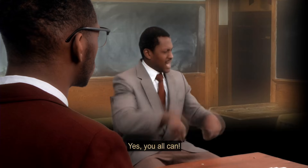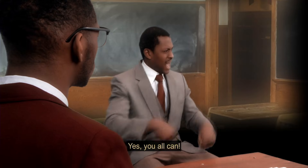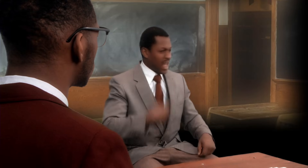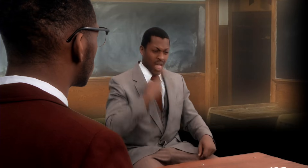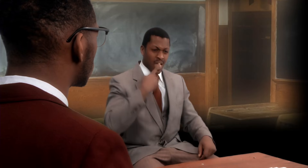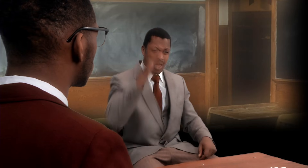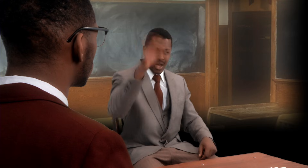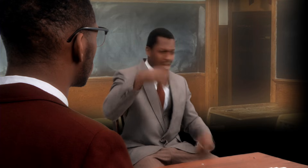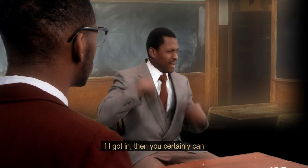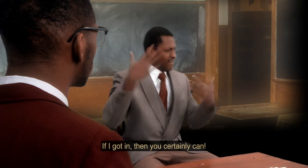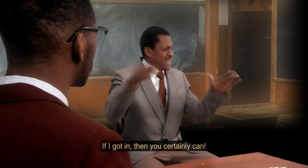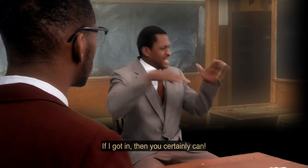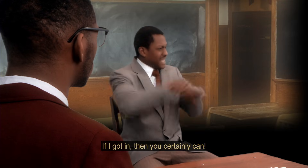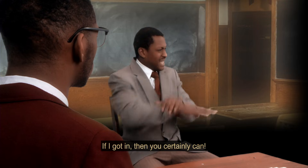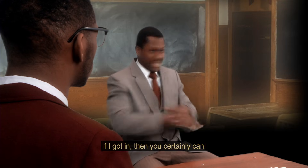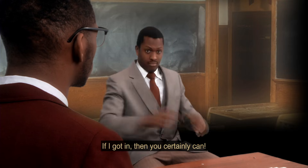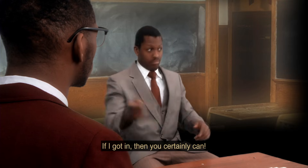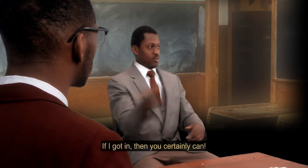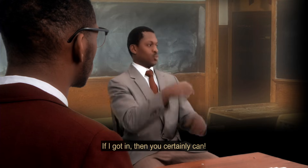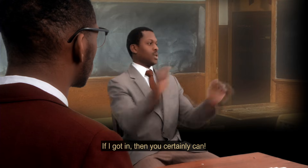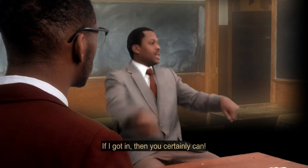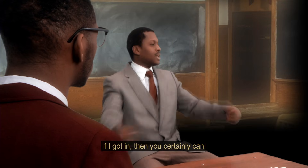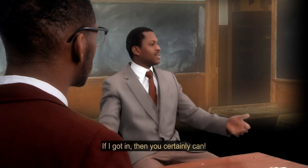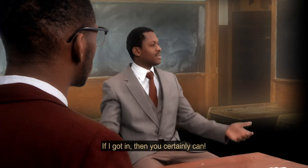can. If I got in, then you certainly can.